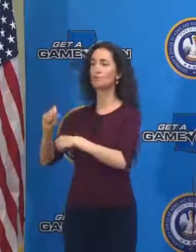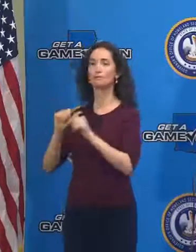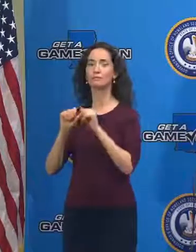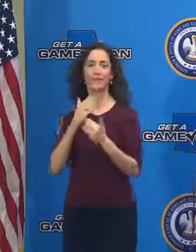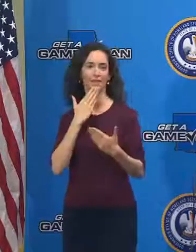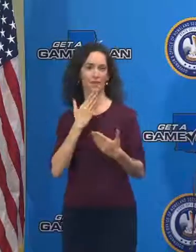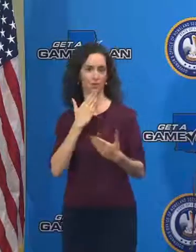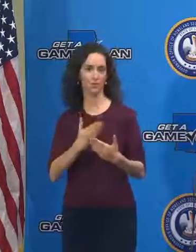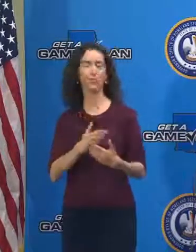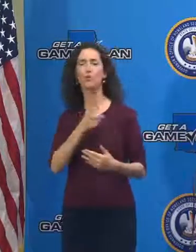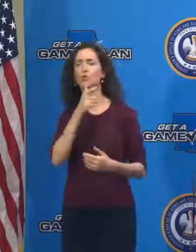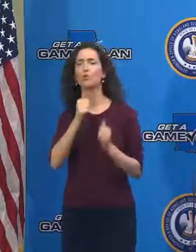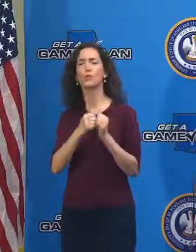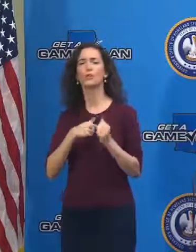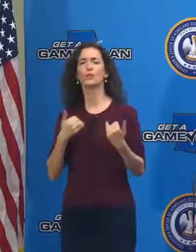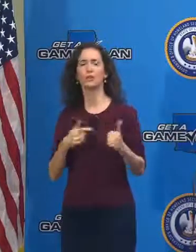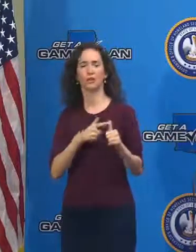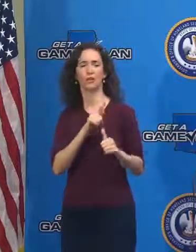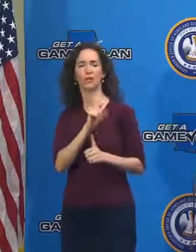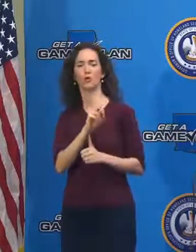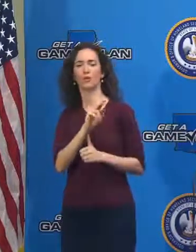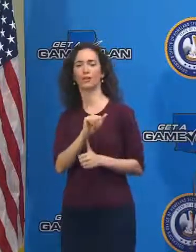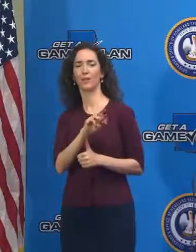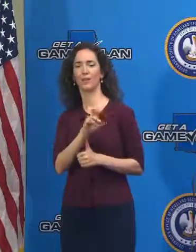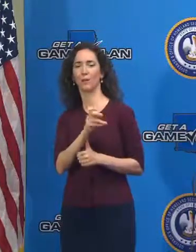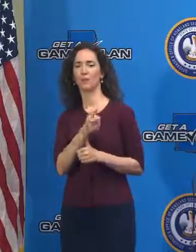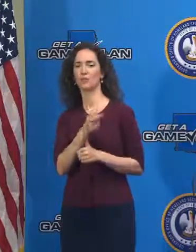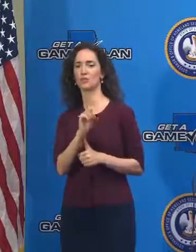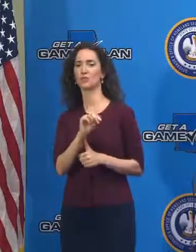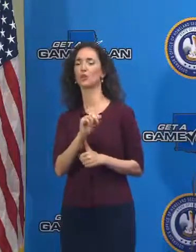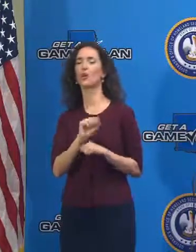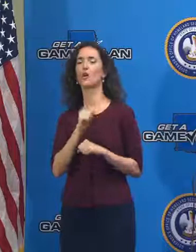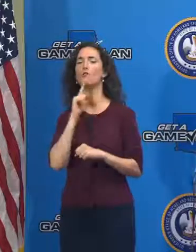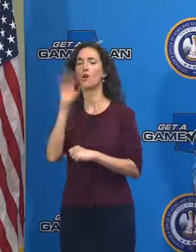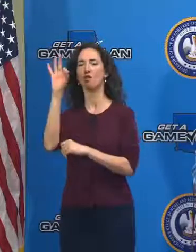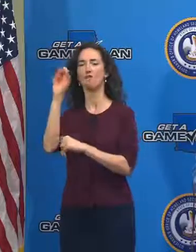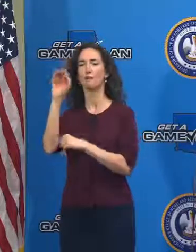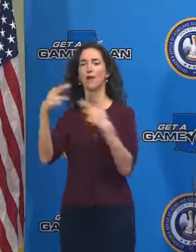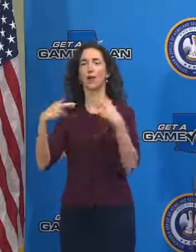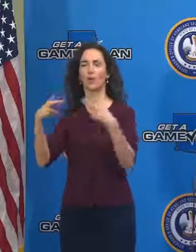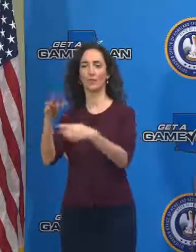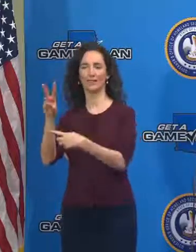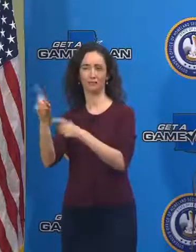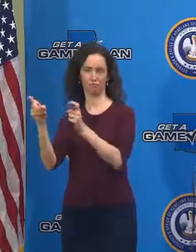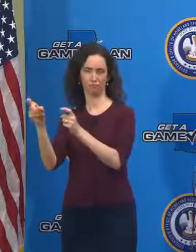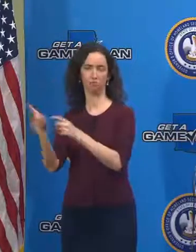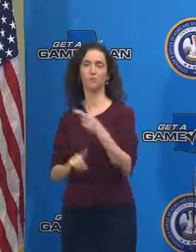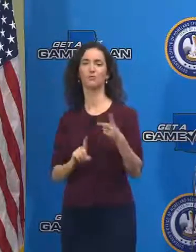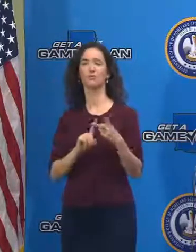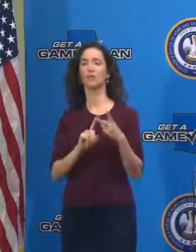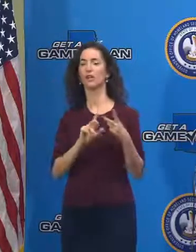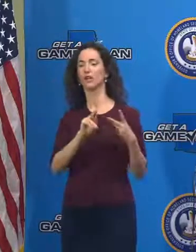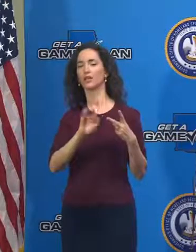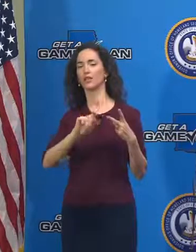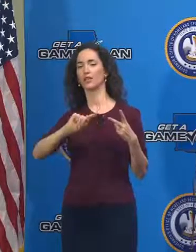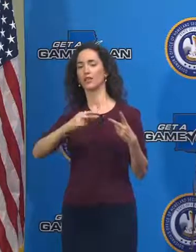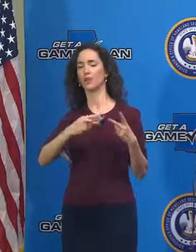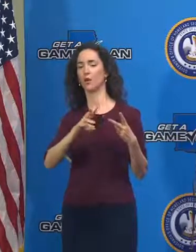Today I'm joined by Tony Robinson, who is the FEMA Region 6 Administrator, General Keith Waddell with Louisiana National